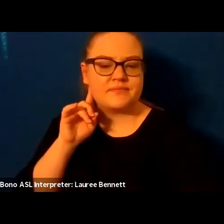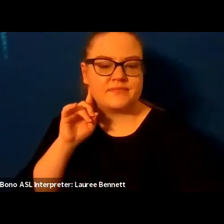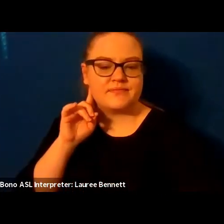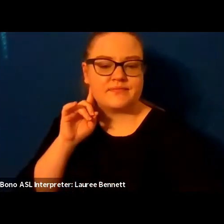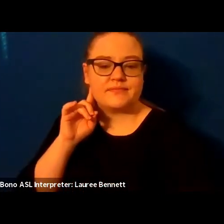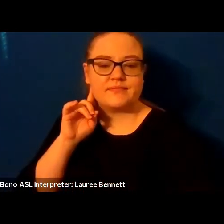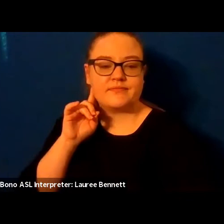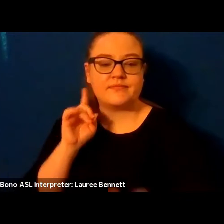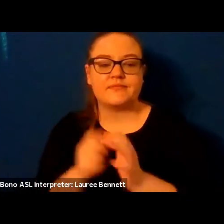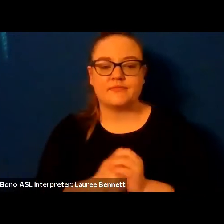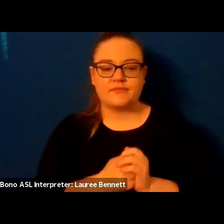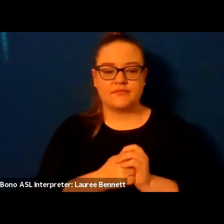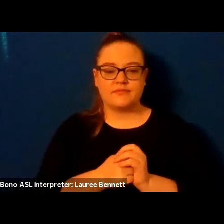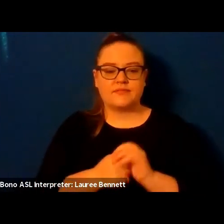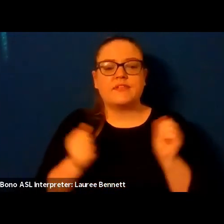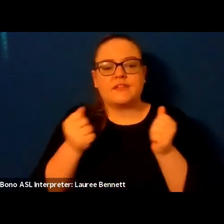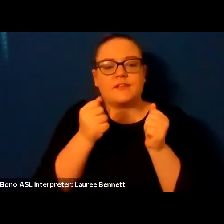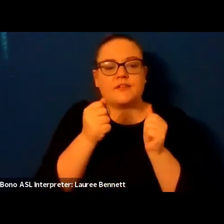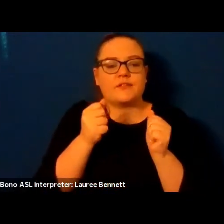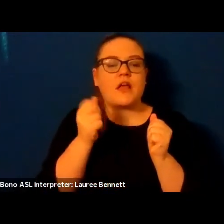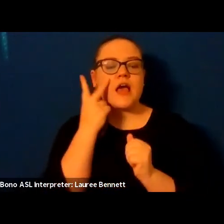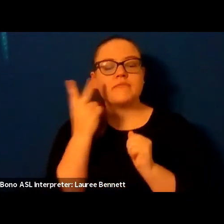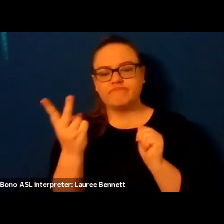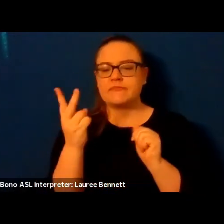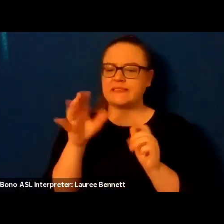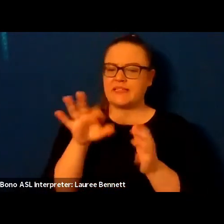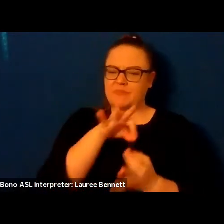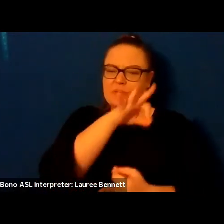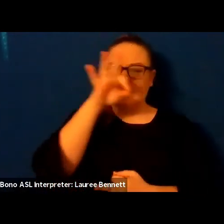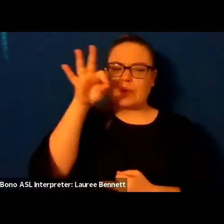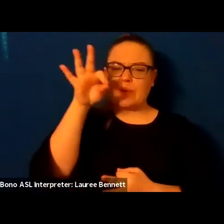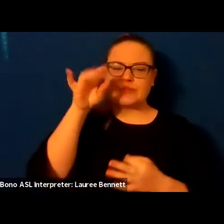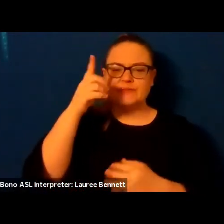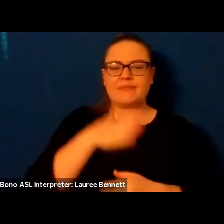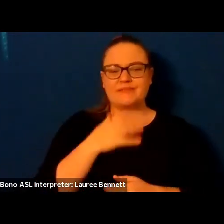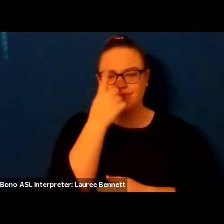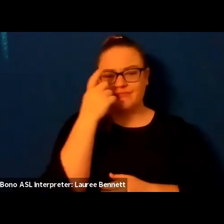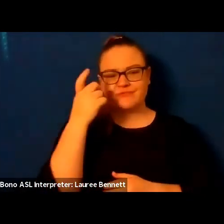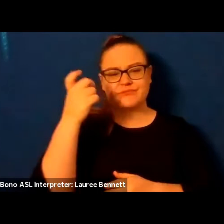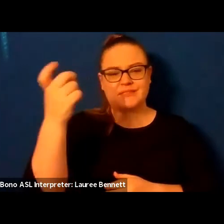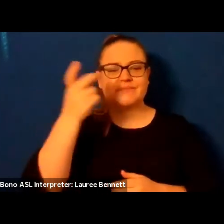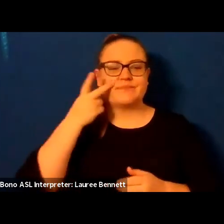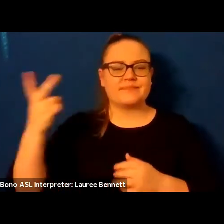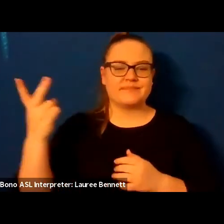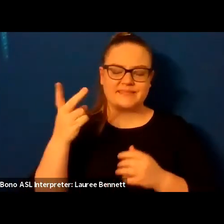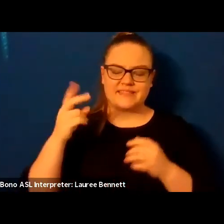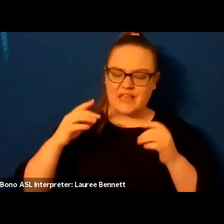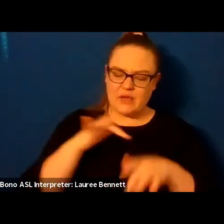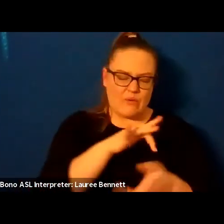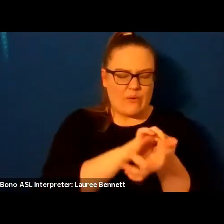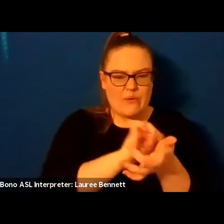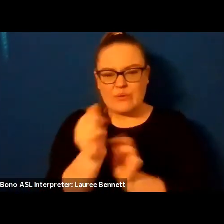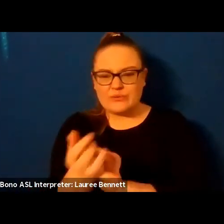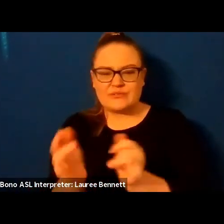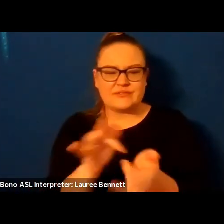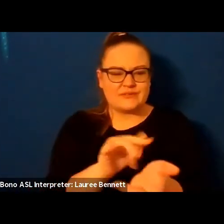my flesh as seasoned by syringes as my mother's holiday turkeys i'm suspended between every ancestor